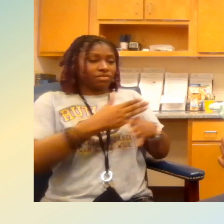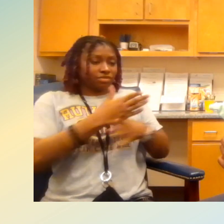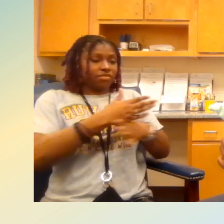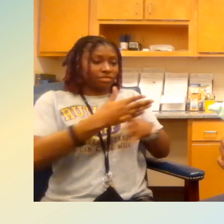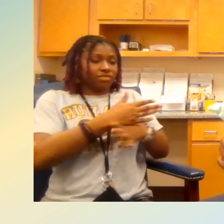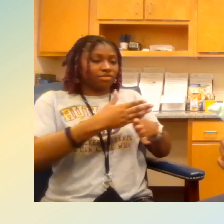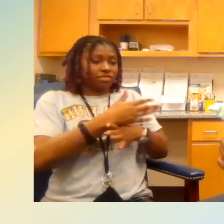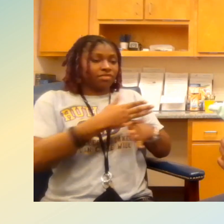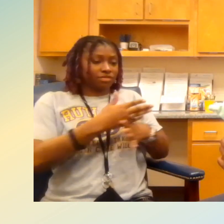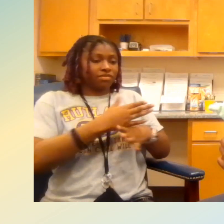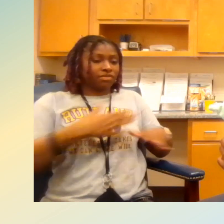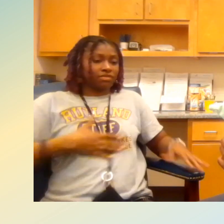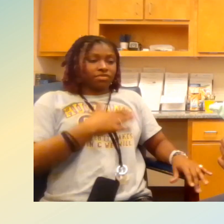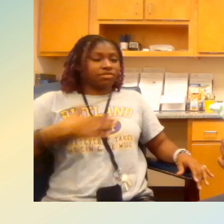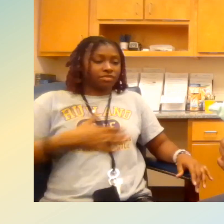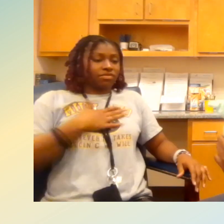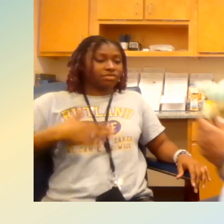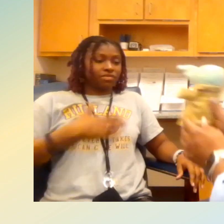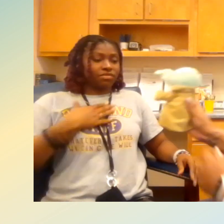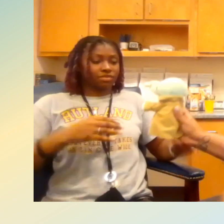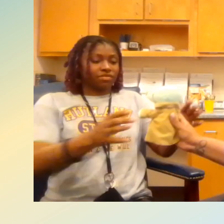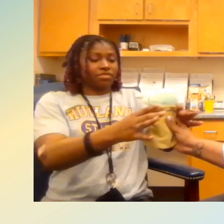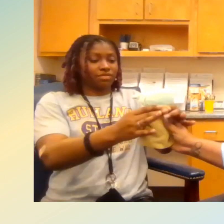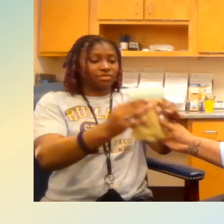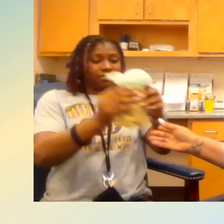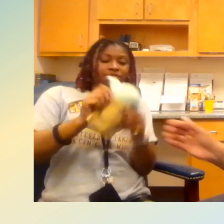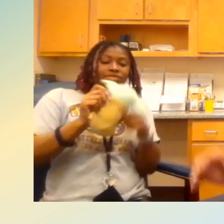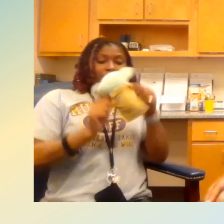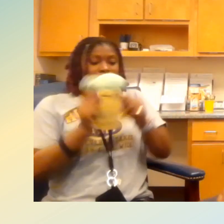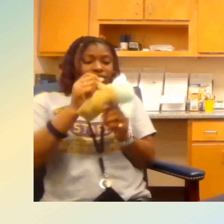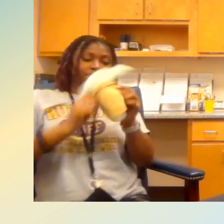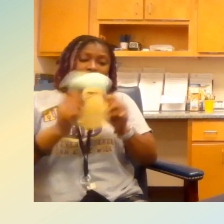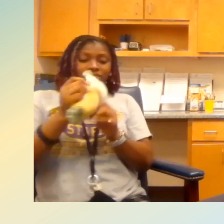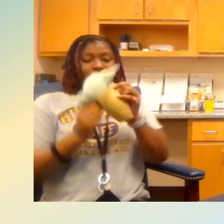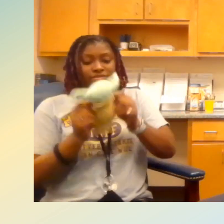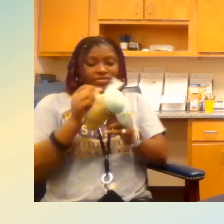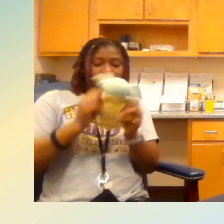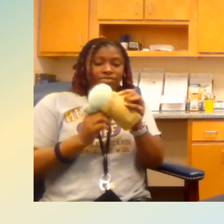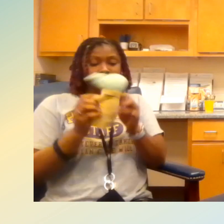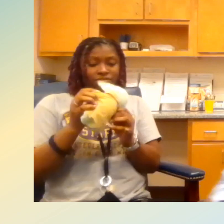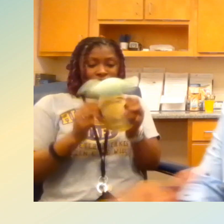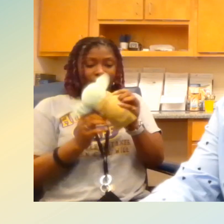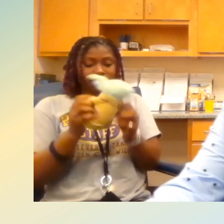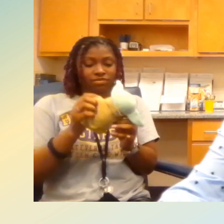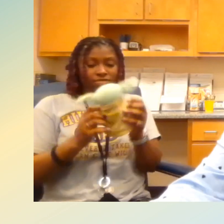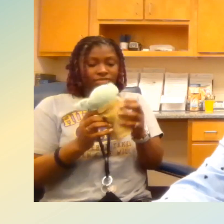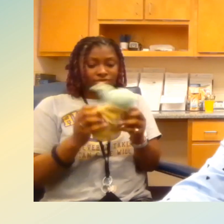Share, please. Good job.